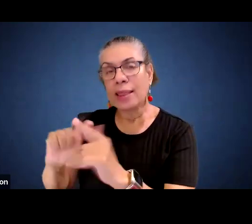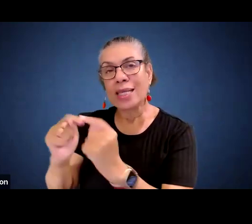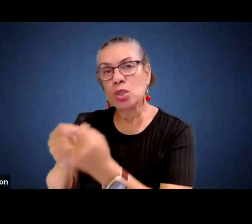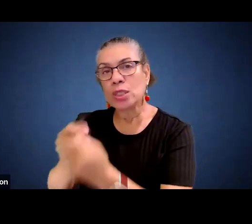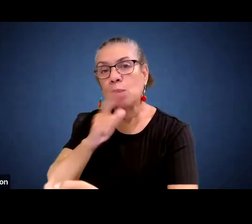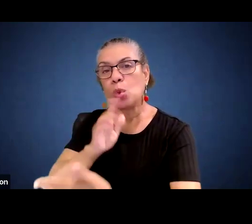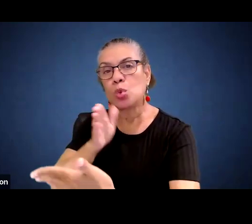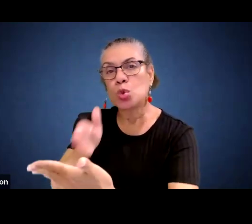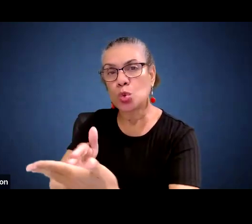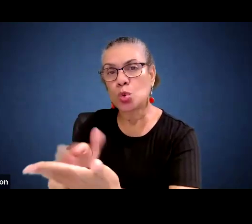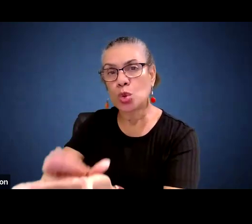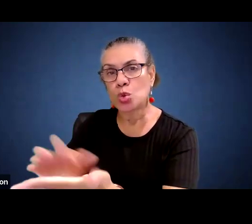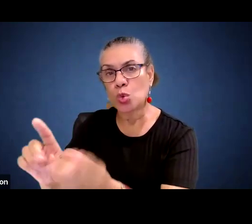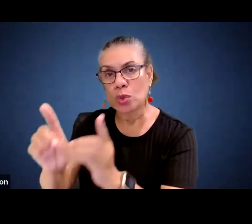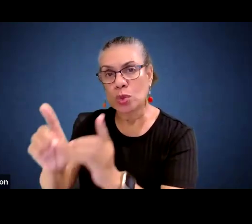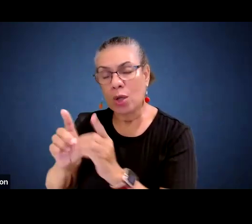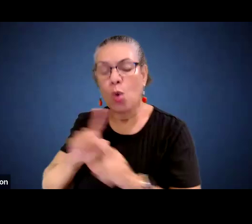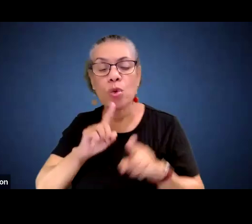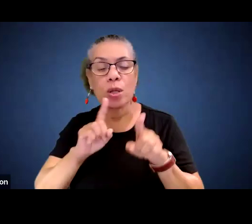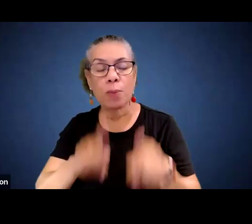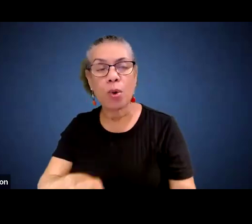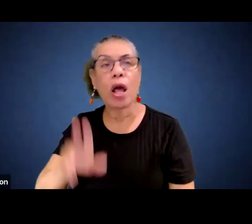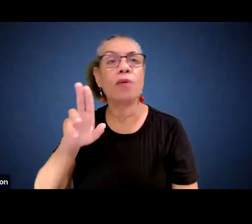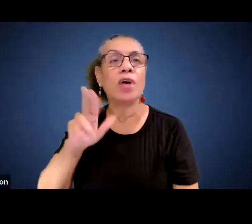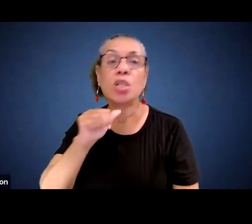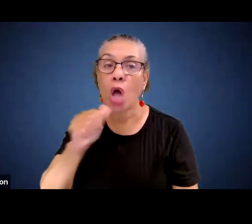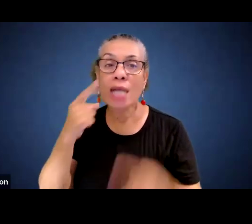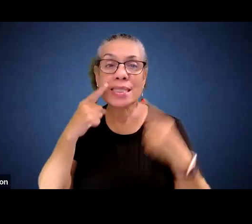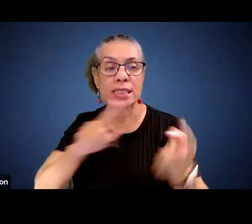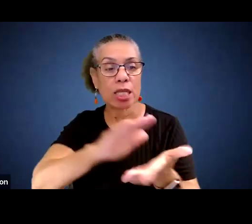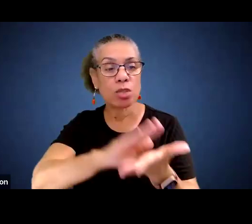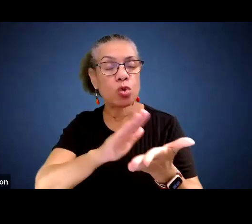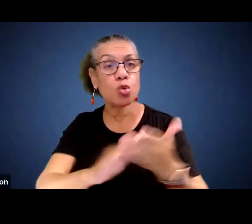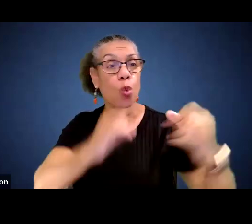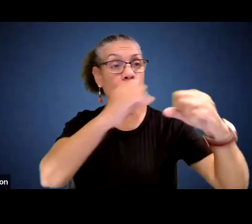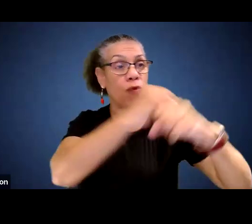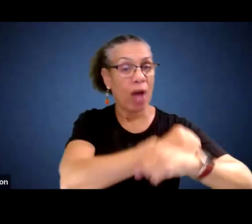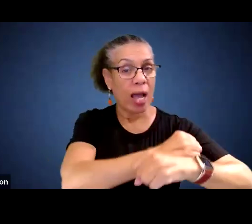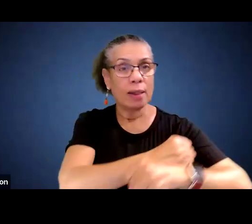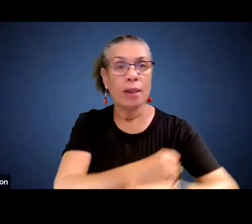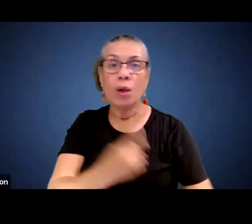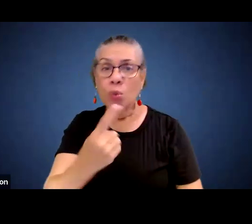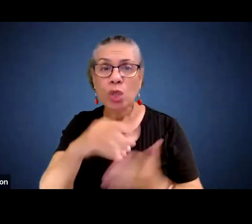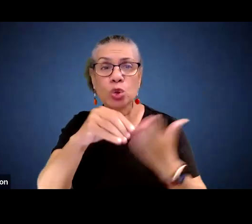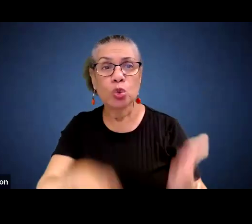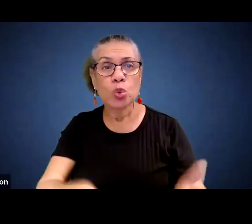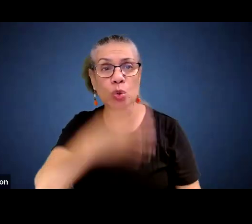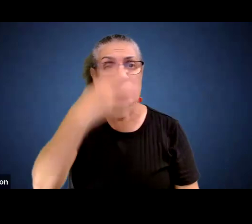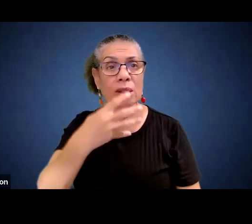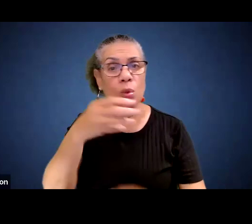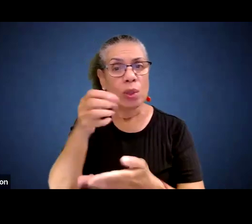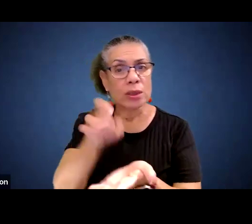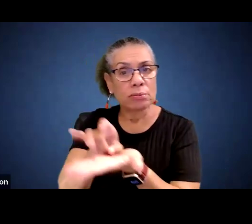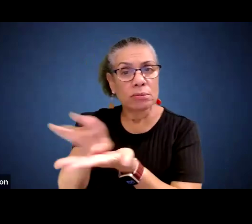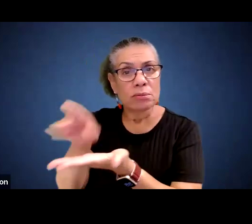district when a report of an unsuccessful school fight led to the deportation of a BPS student from East Boston High